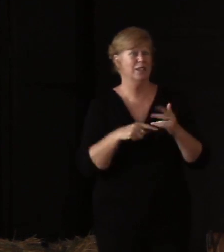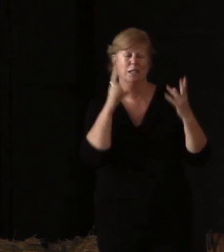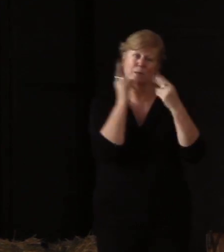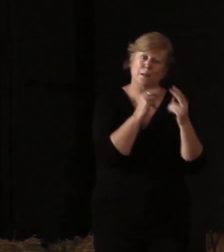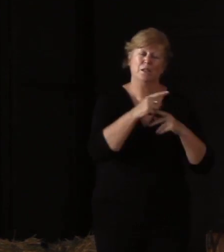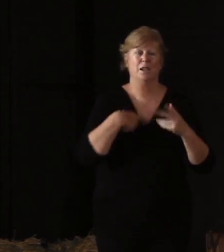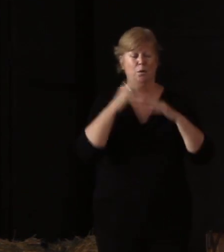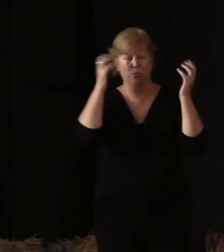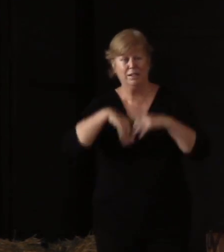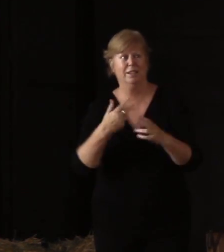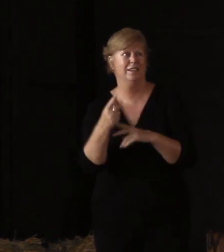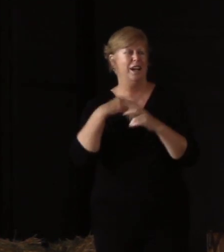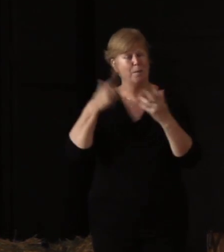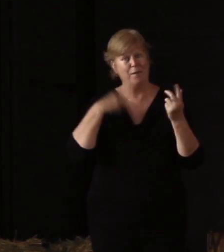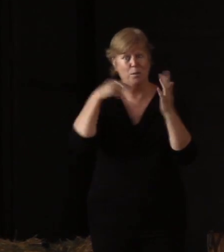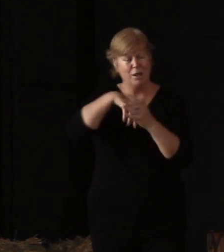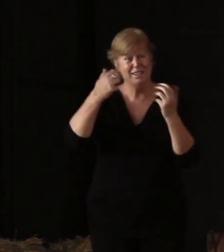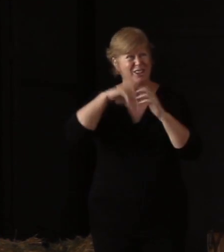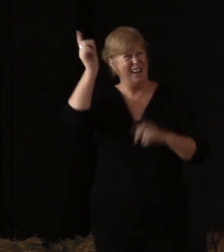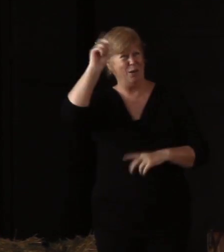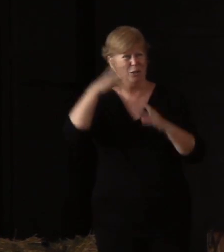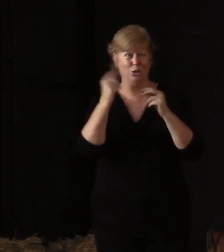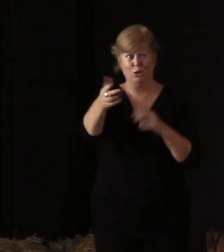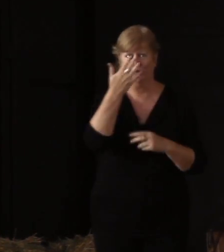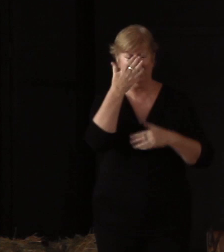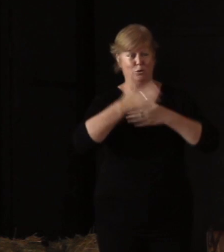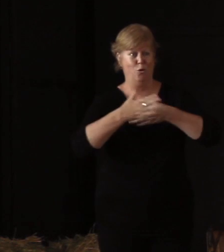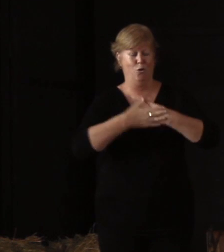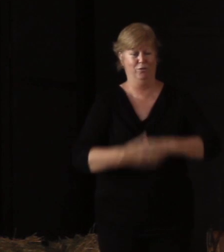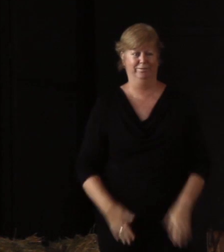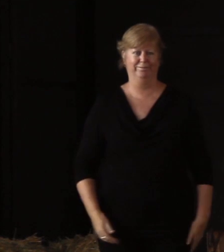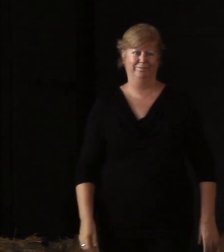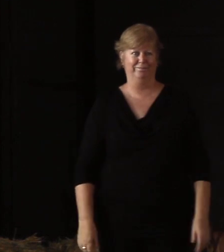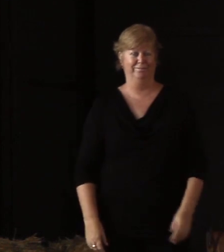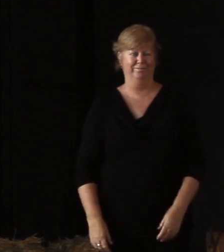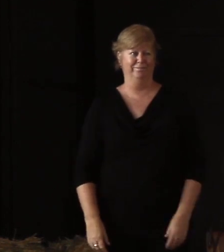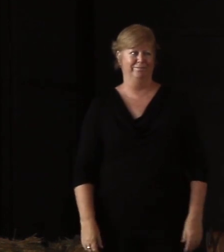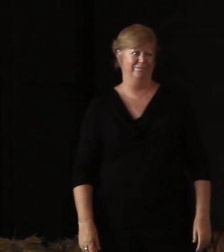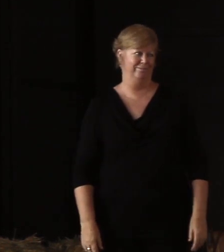sleep because I might have a breakdown if I don't. In fact, I may be having the breakdown right now on your doorstep.